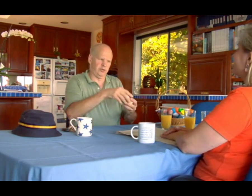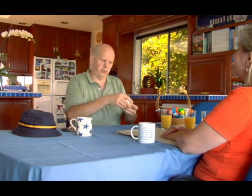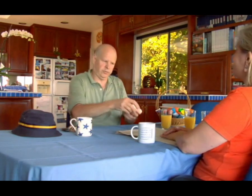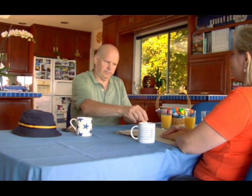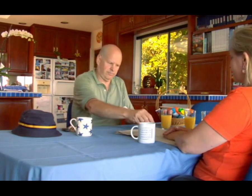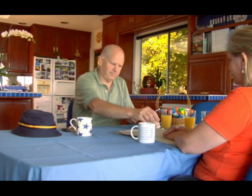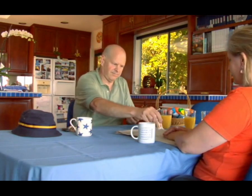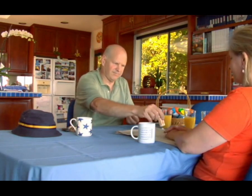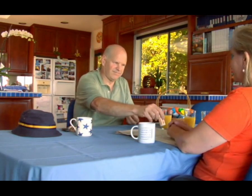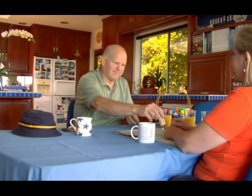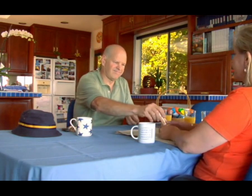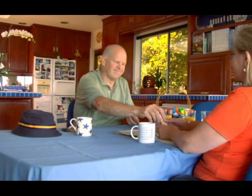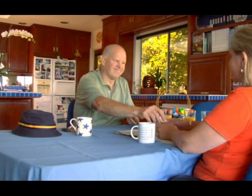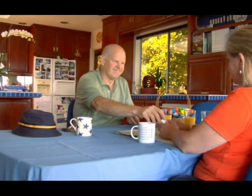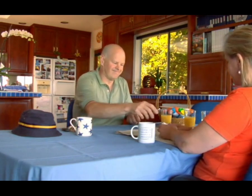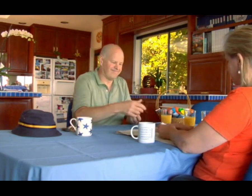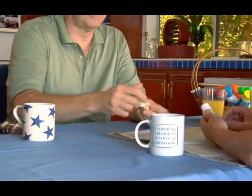one for you.